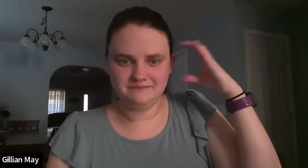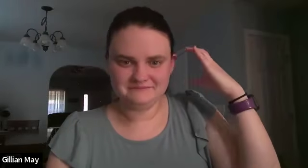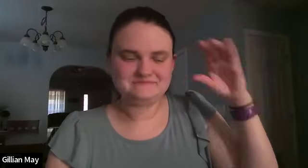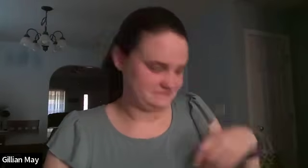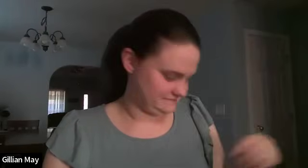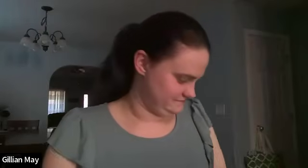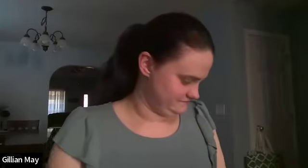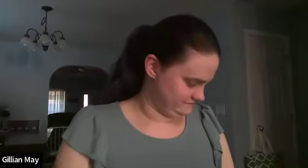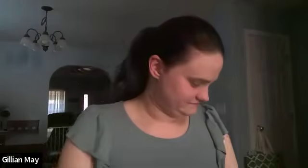Okay.